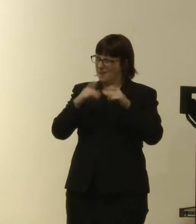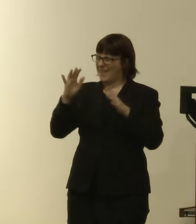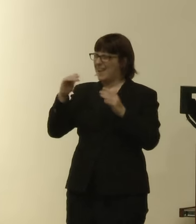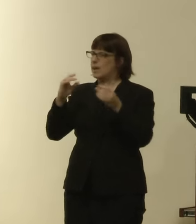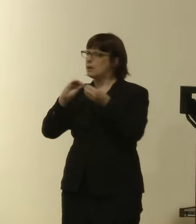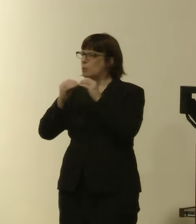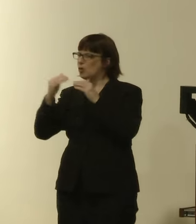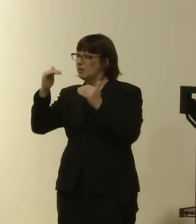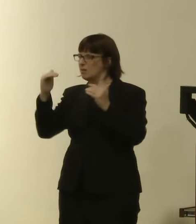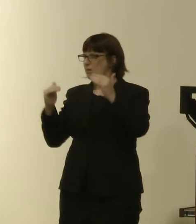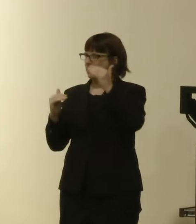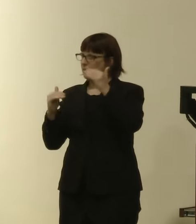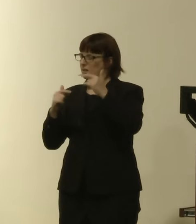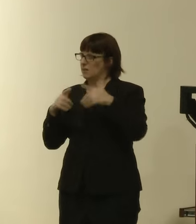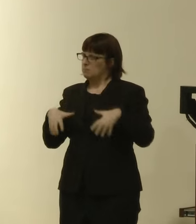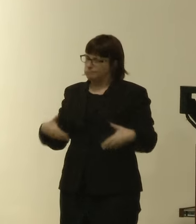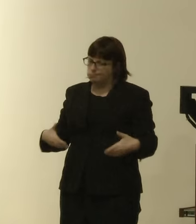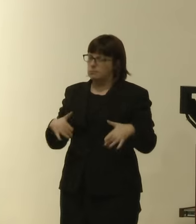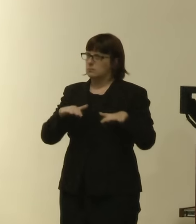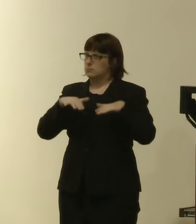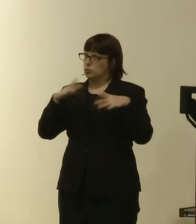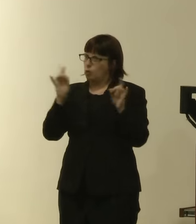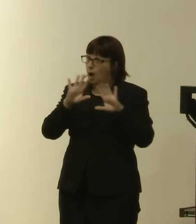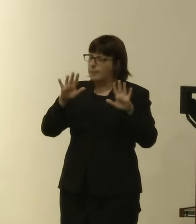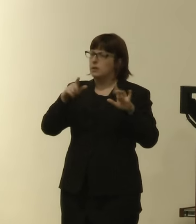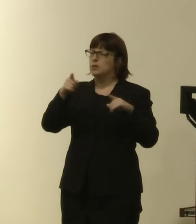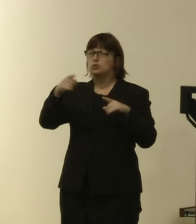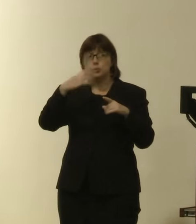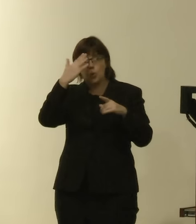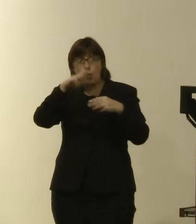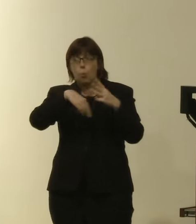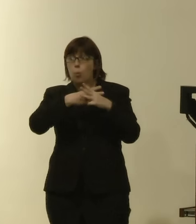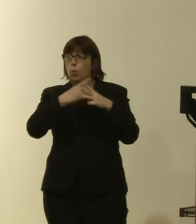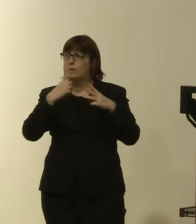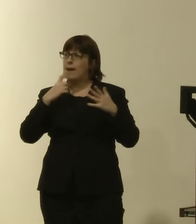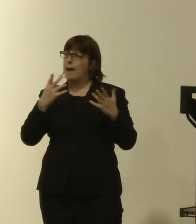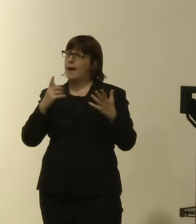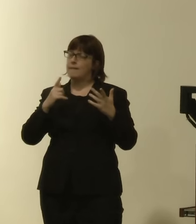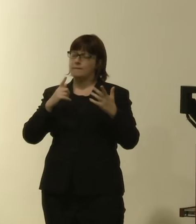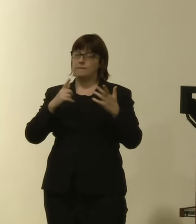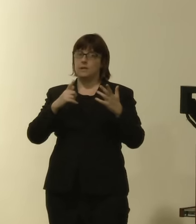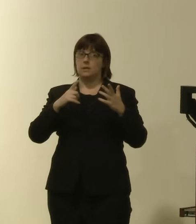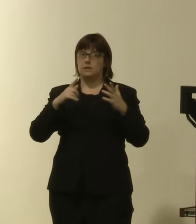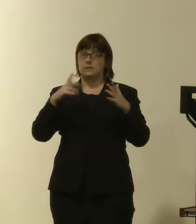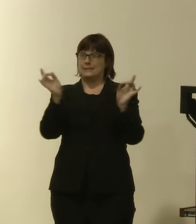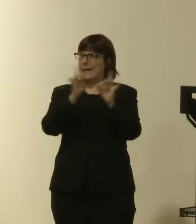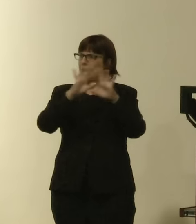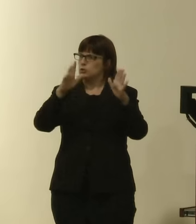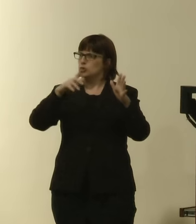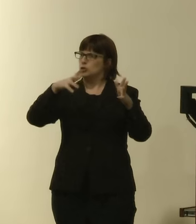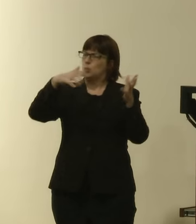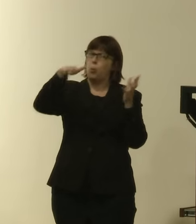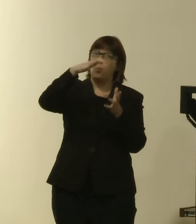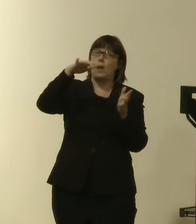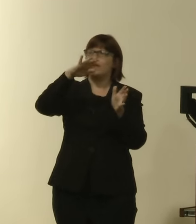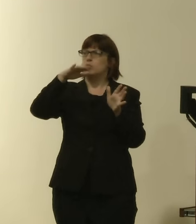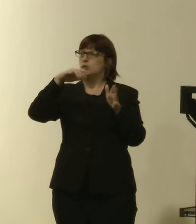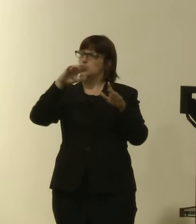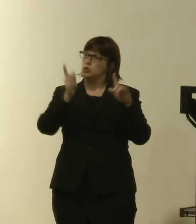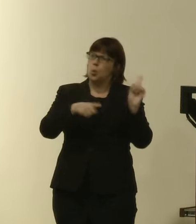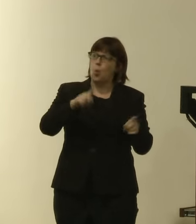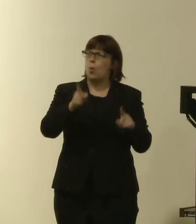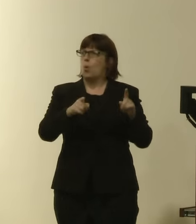with disasters currently around the world, there's, you know, high mortality and more disasters. Yeah. So my question